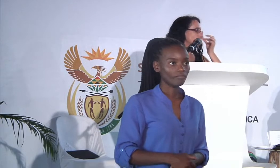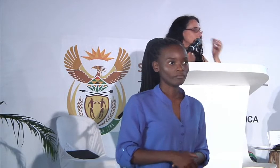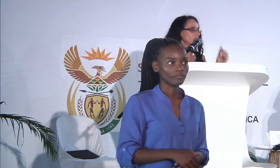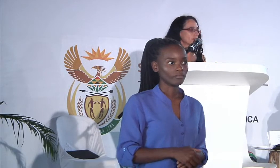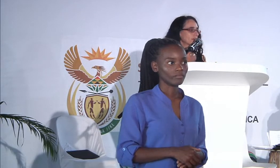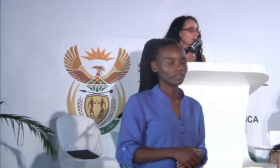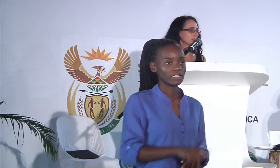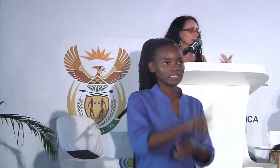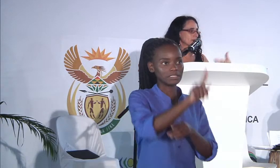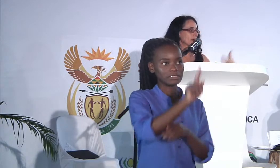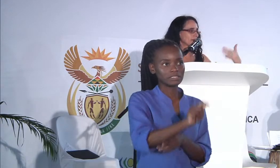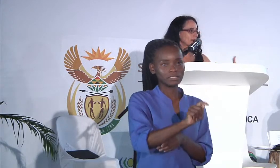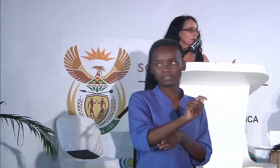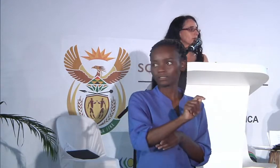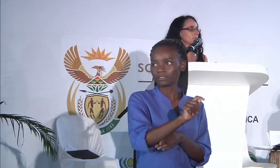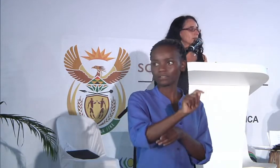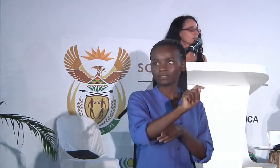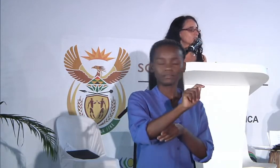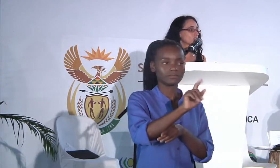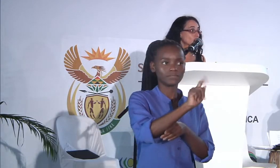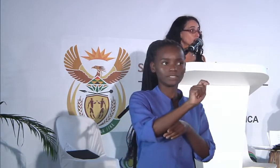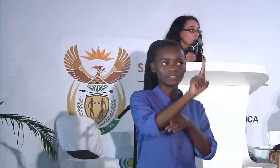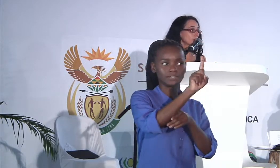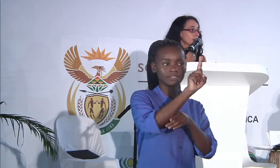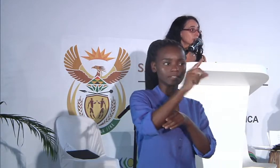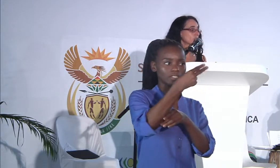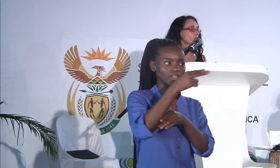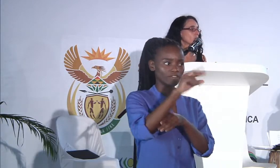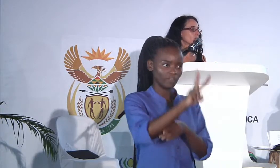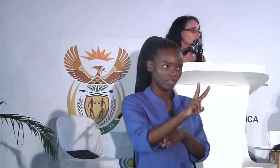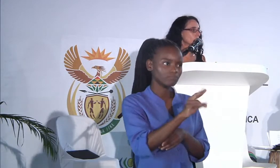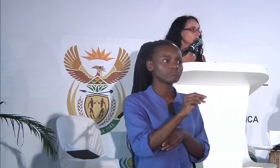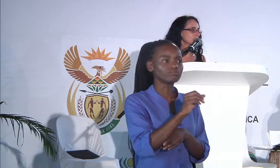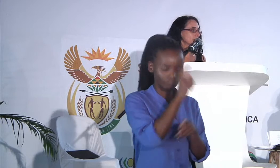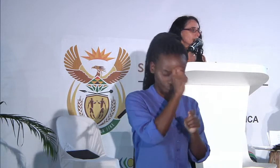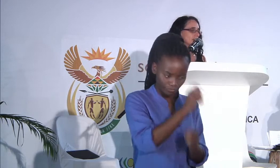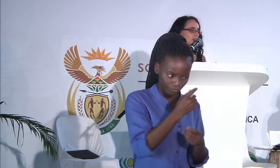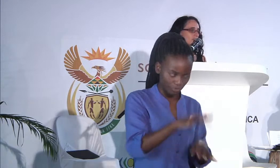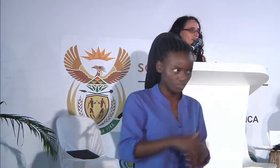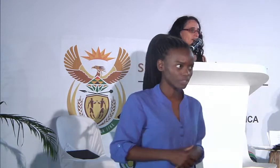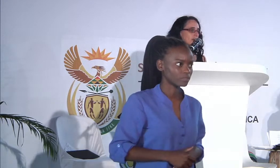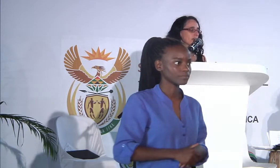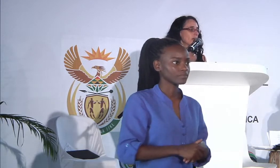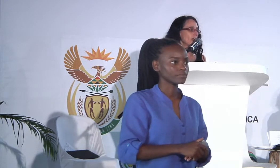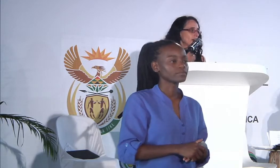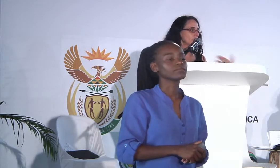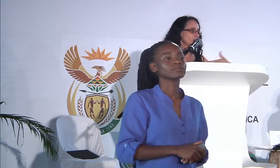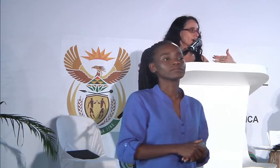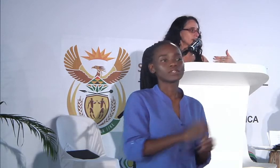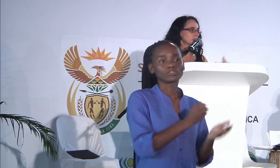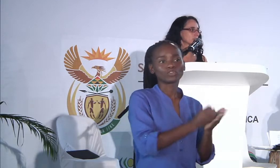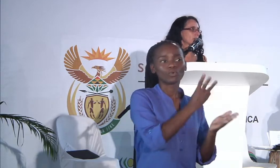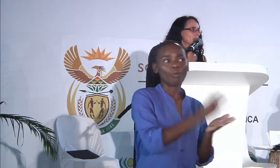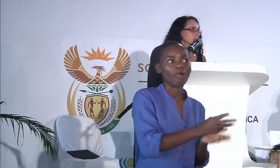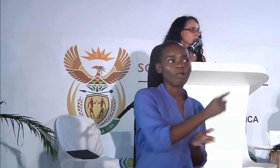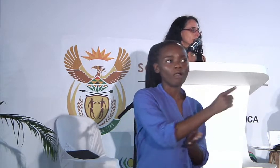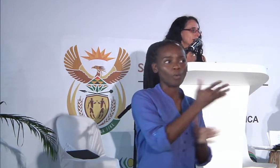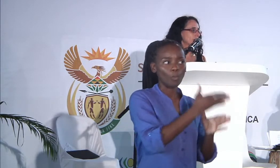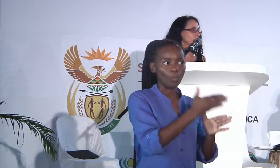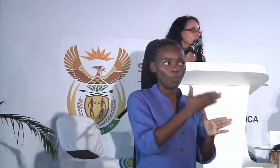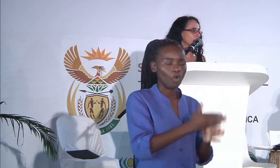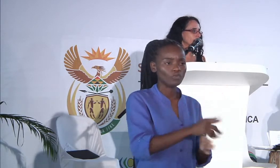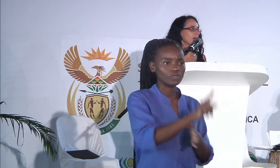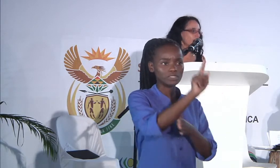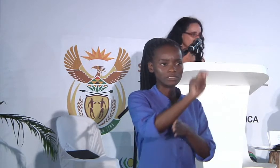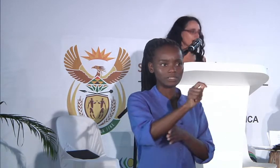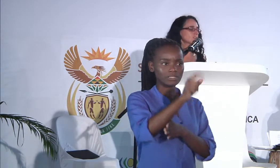not going to recognize them here again, but the social workers who work for TB HIV care and for us as Belhaven